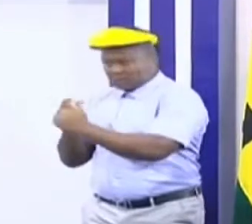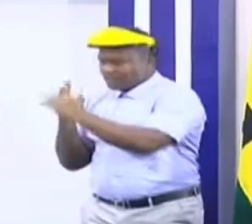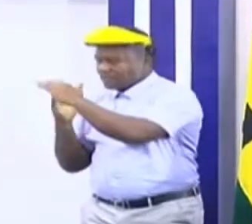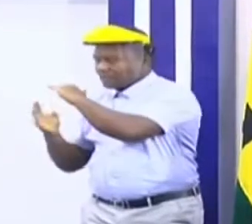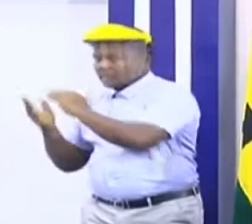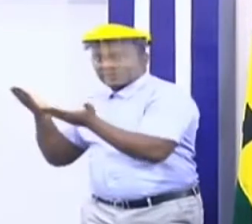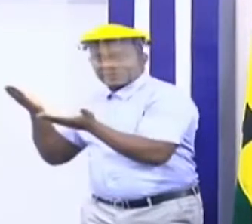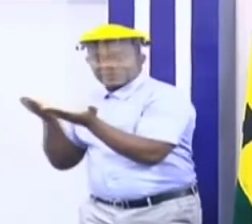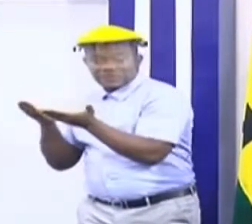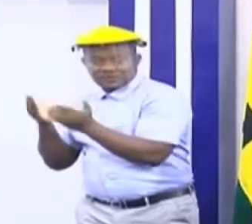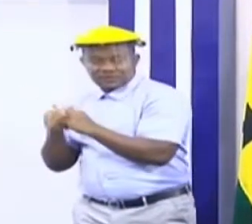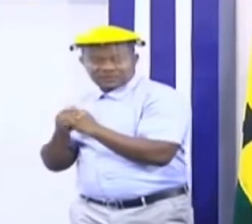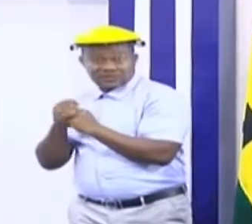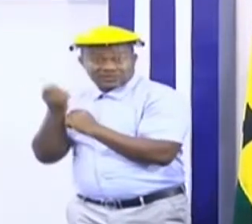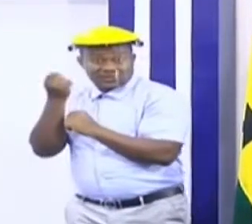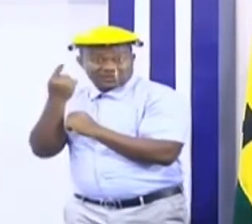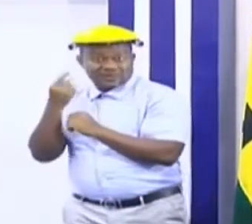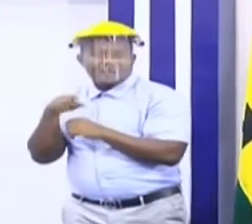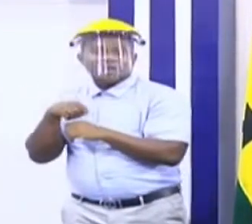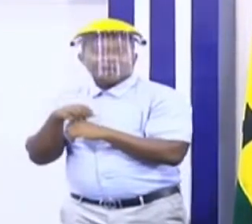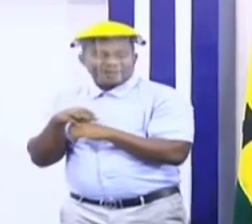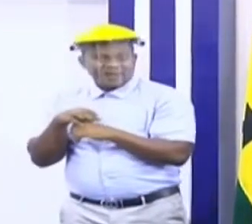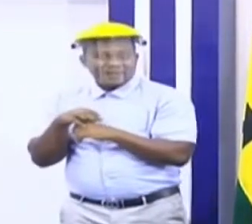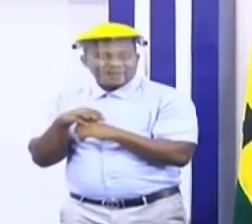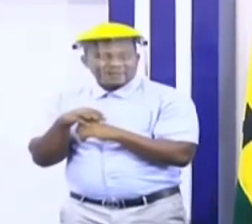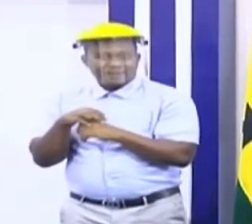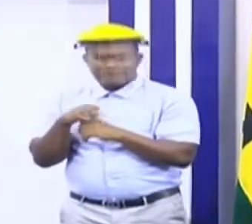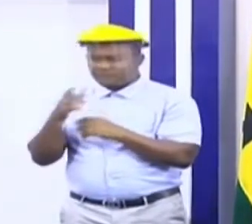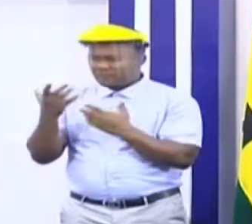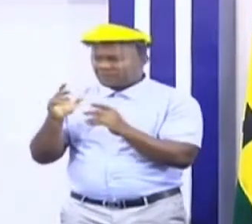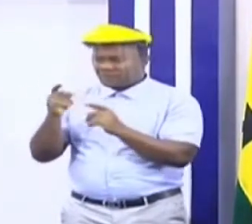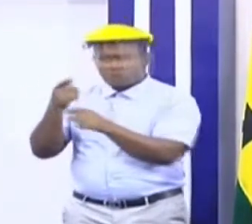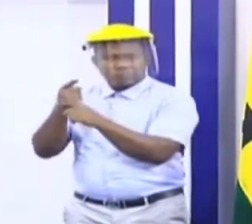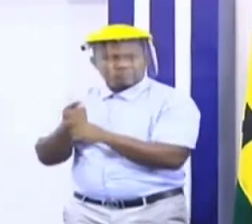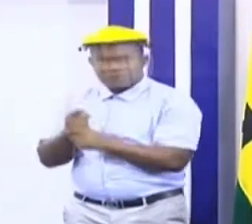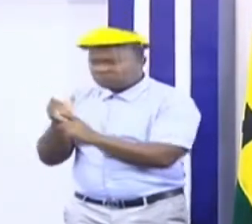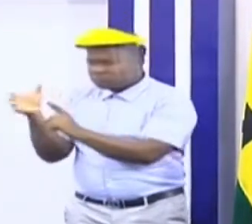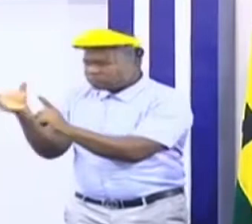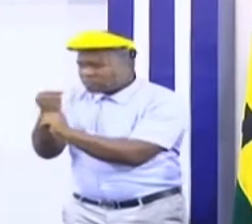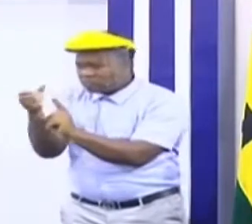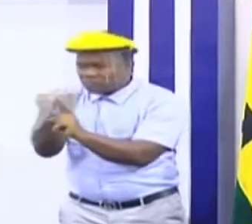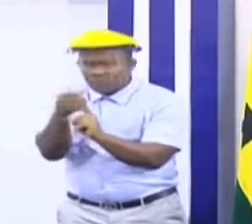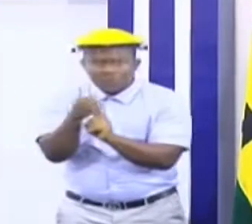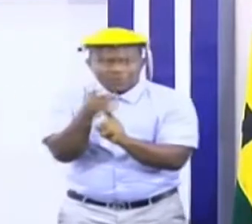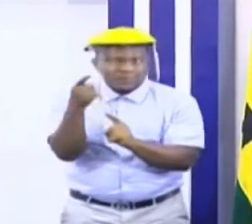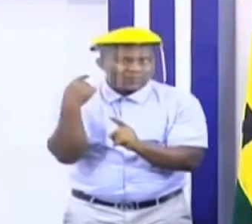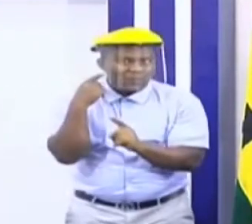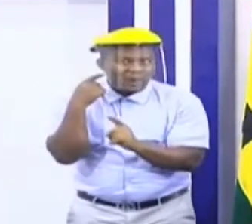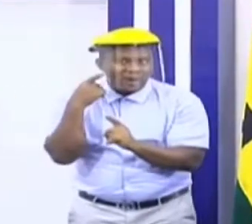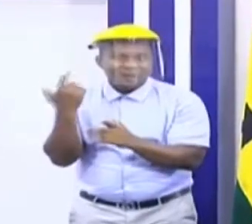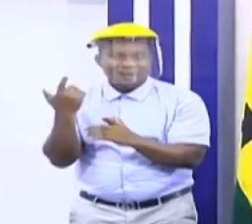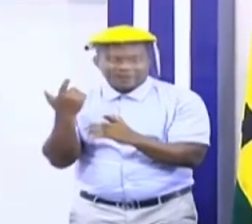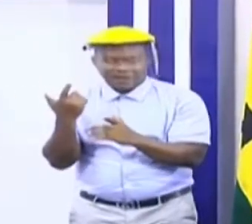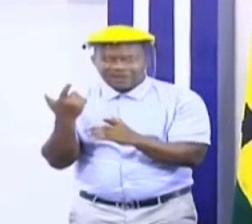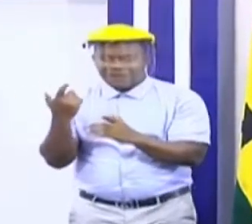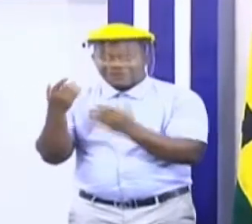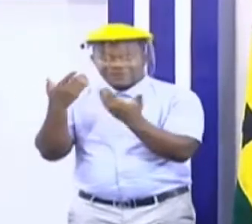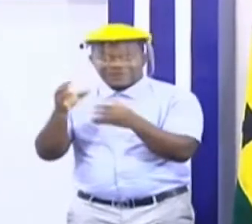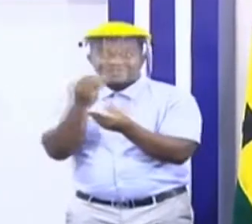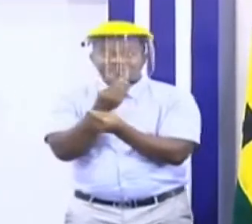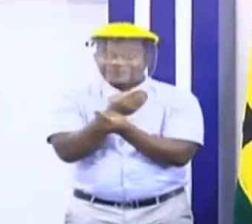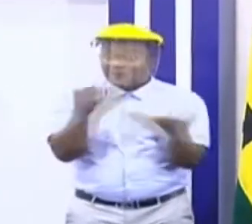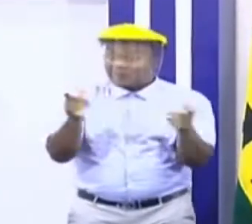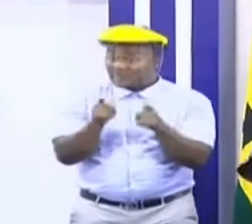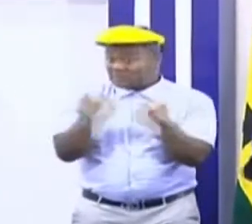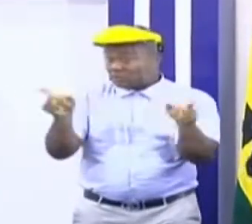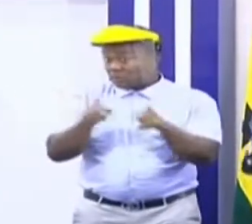able to get the intelligence and make these arrests on a regular basis, which you, our colleagues, are doing very well by reporting. And then we get